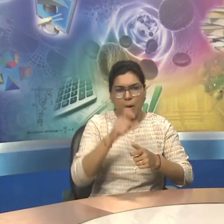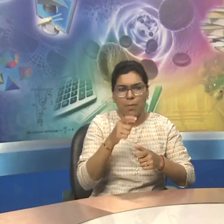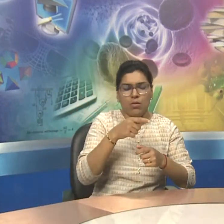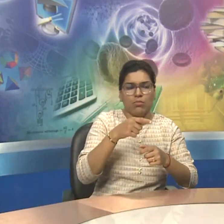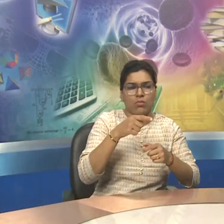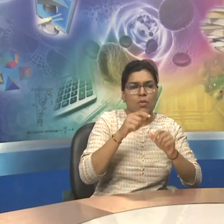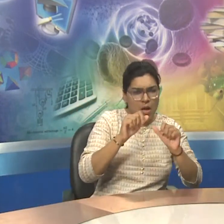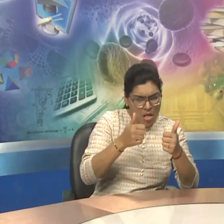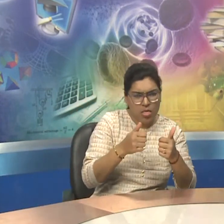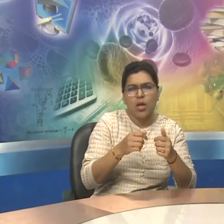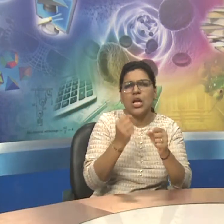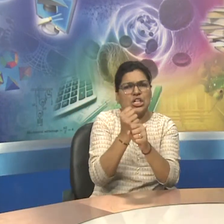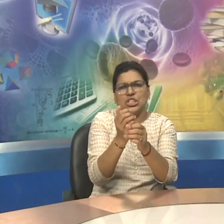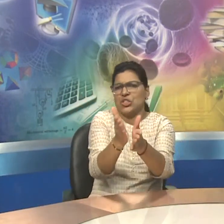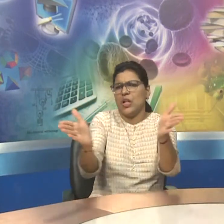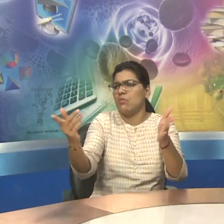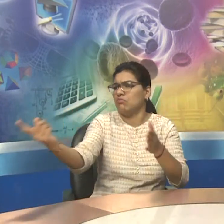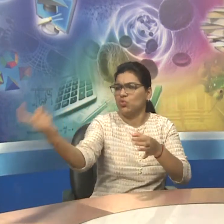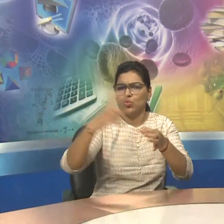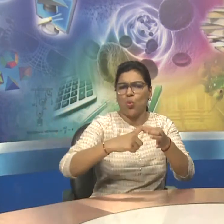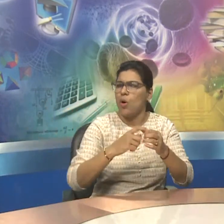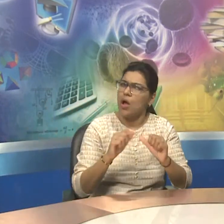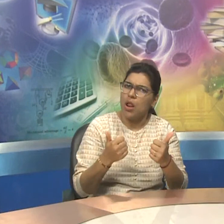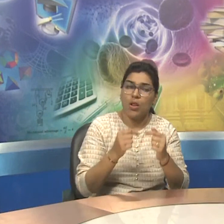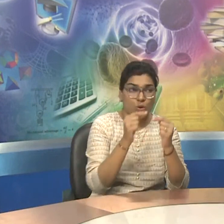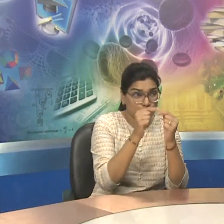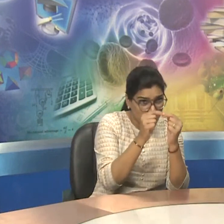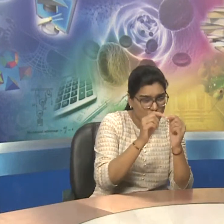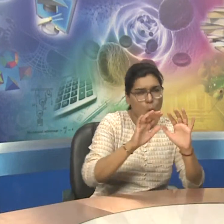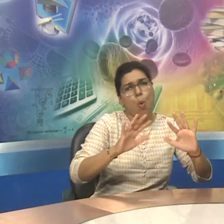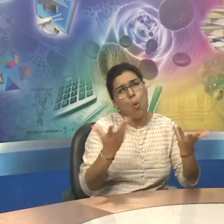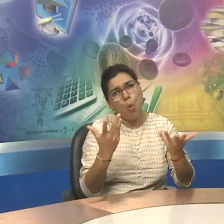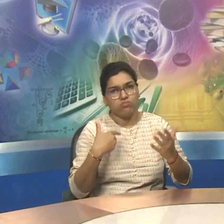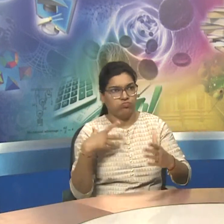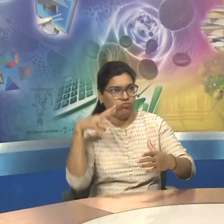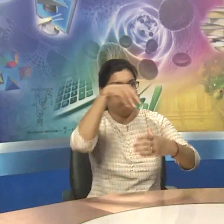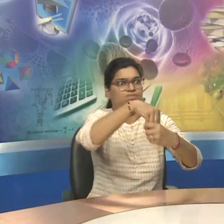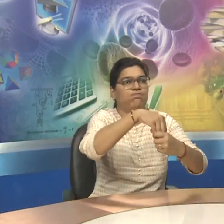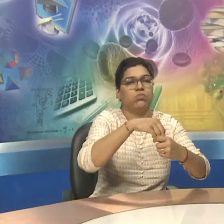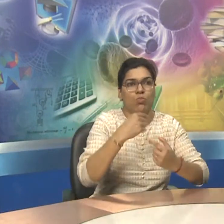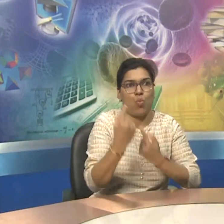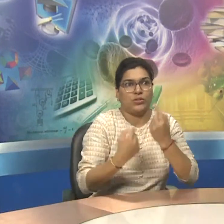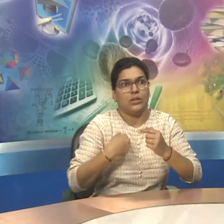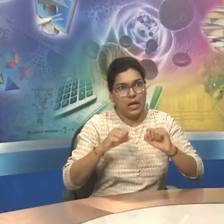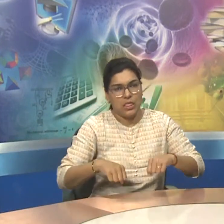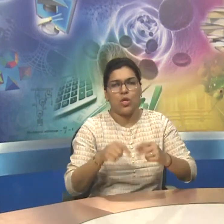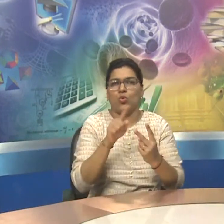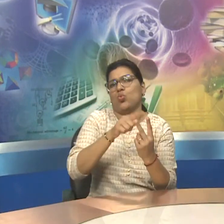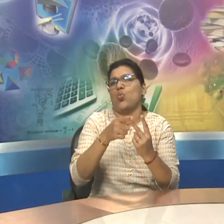to choose their political party for ruling them.